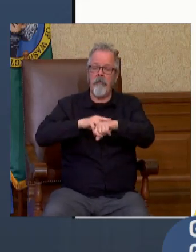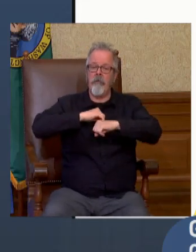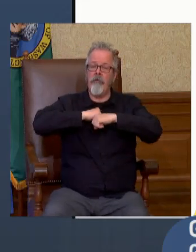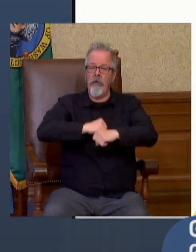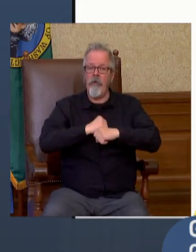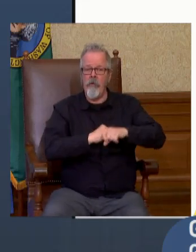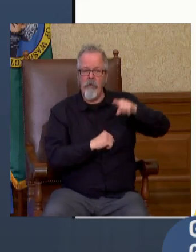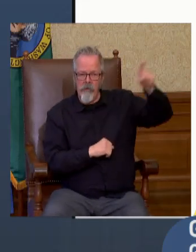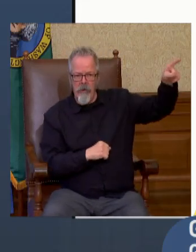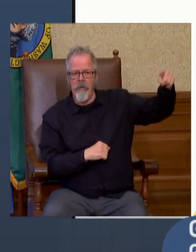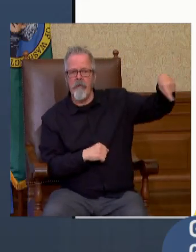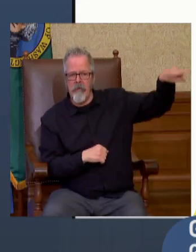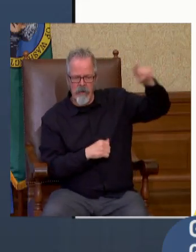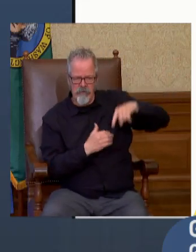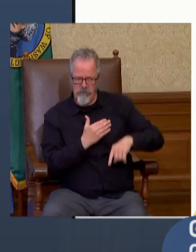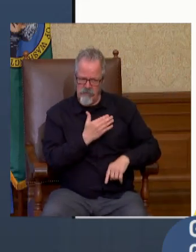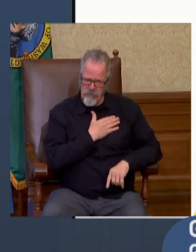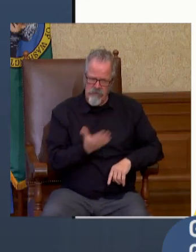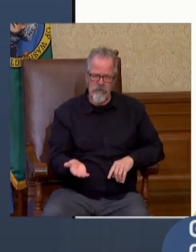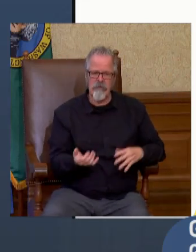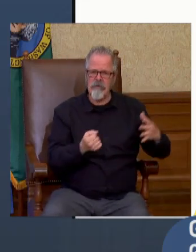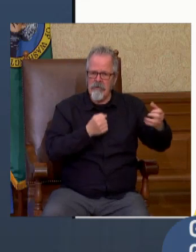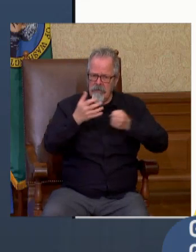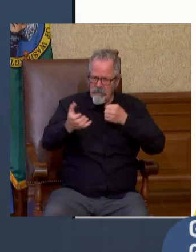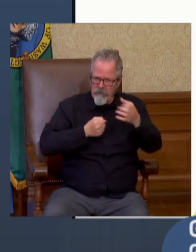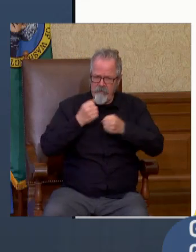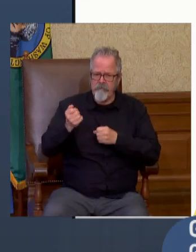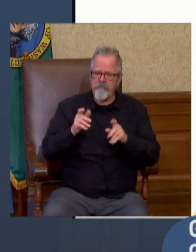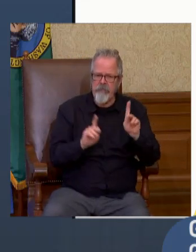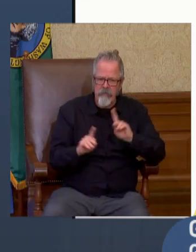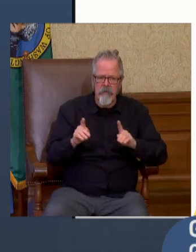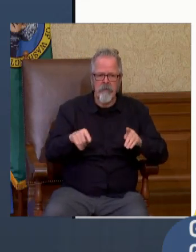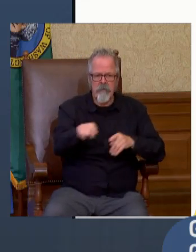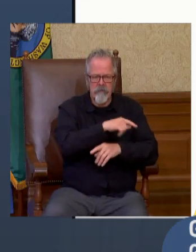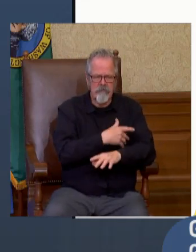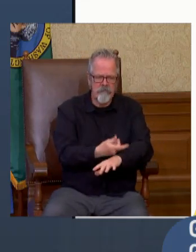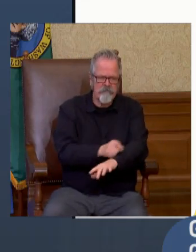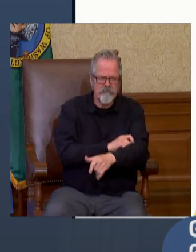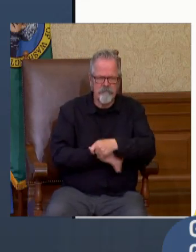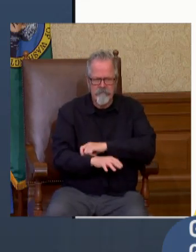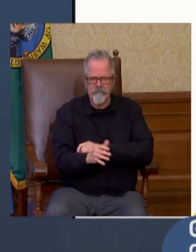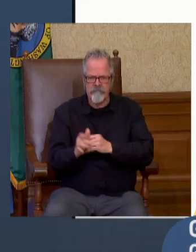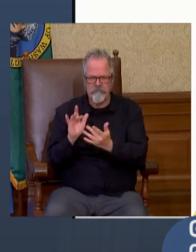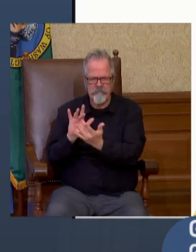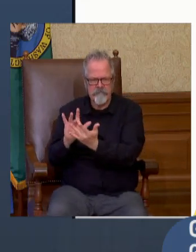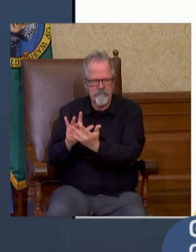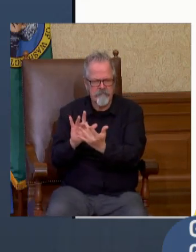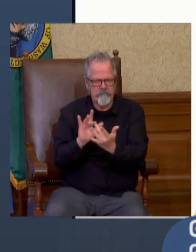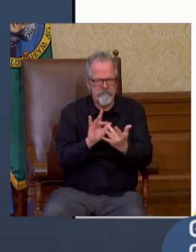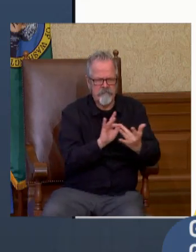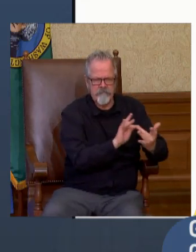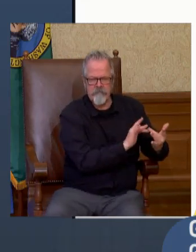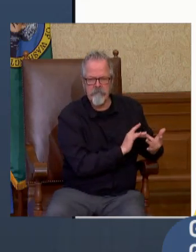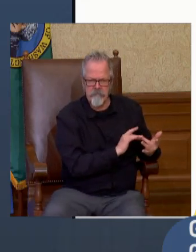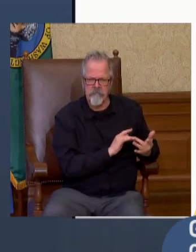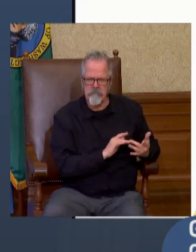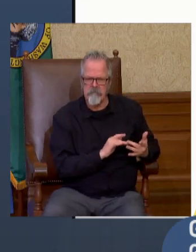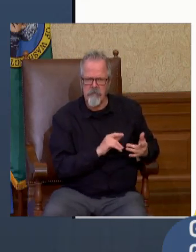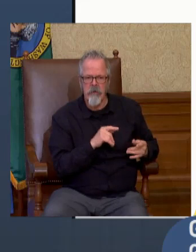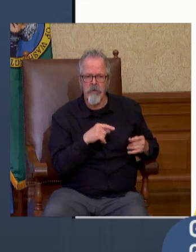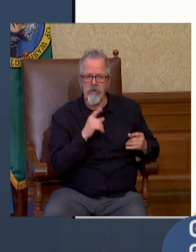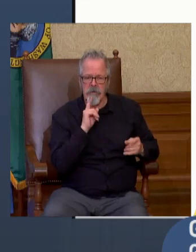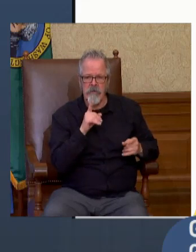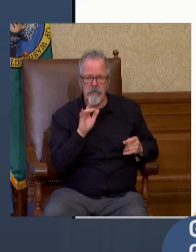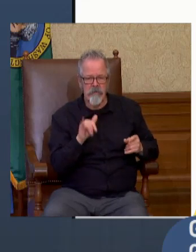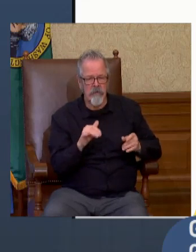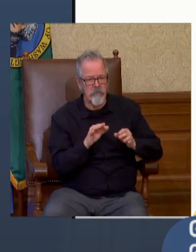highest priorities from the state of Washington right now. We have to treat this like a fire department. When you call for a fire, the fire department comes. And